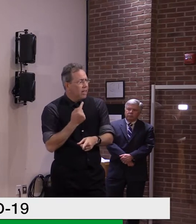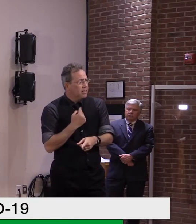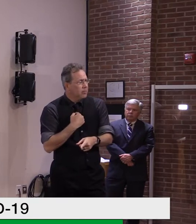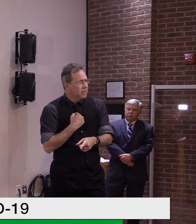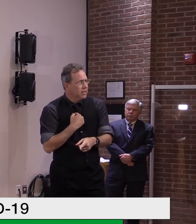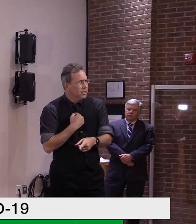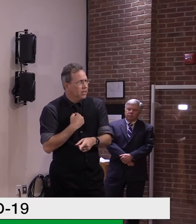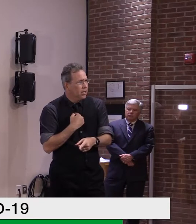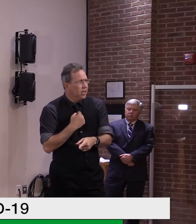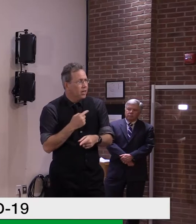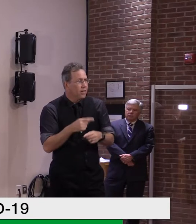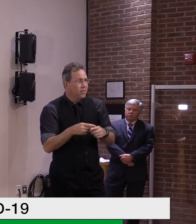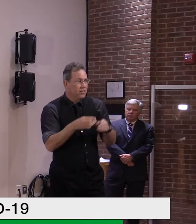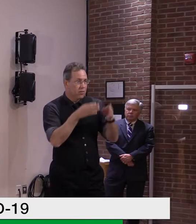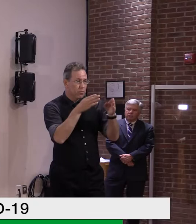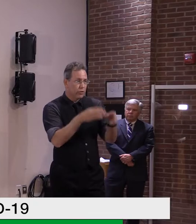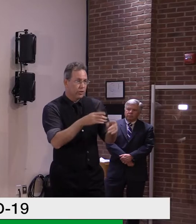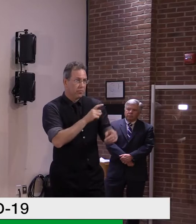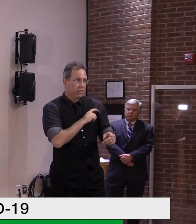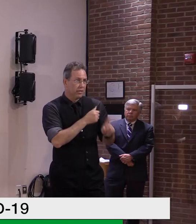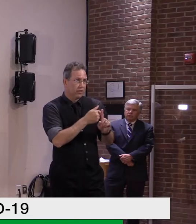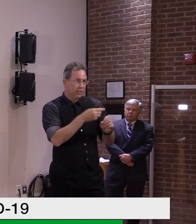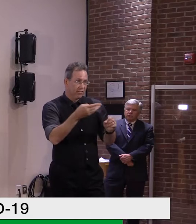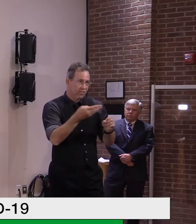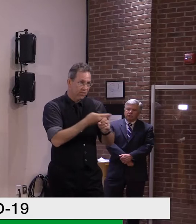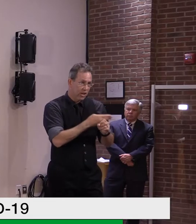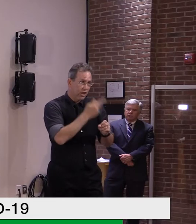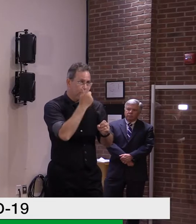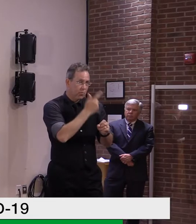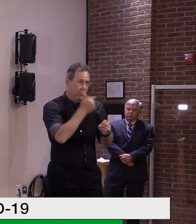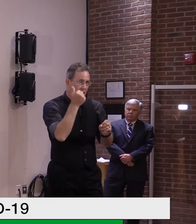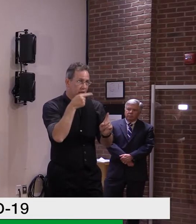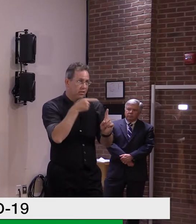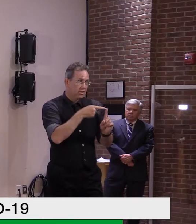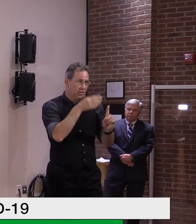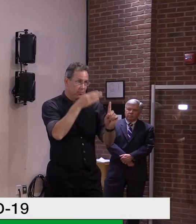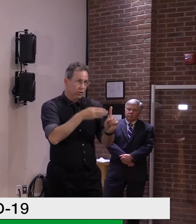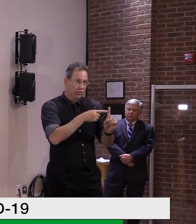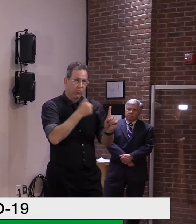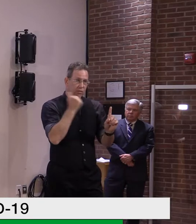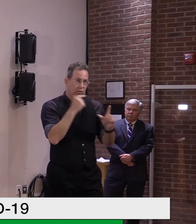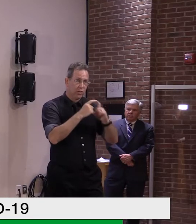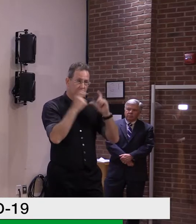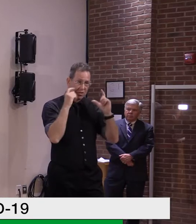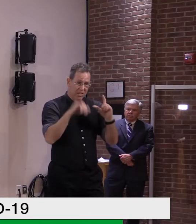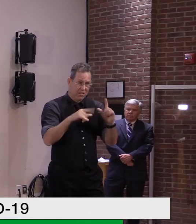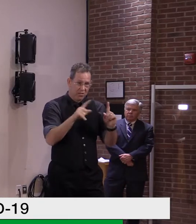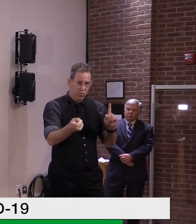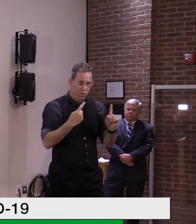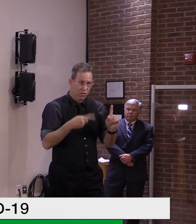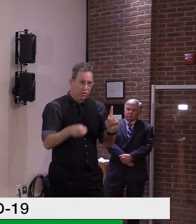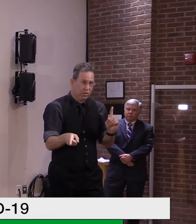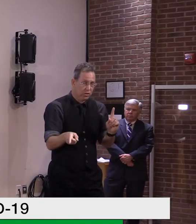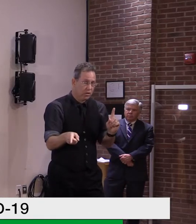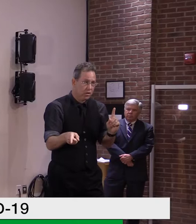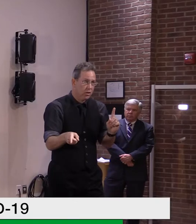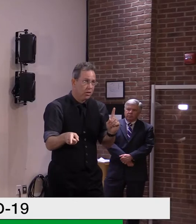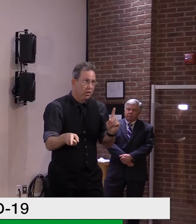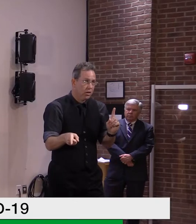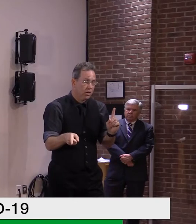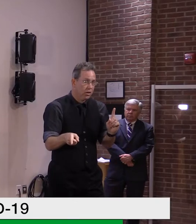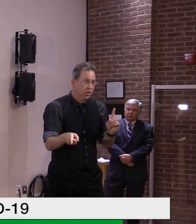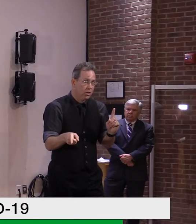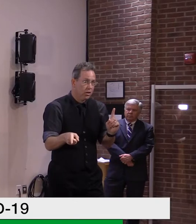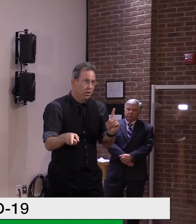failure, he was discharged for failure to wear a mask. And I'm commenting at this point